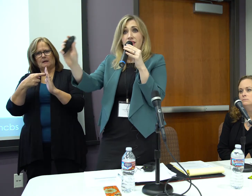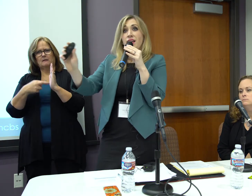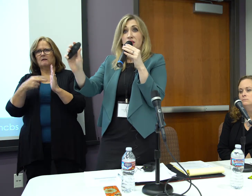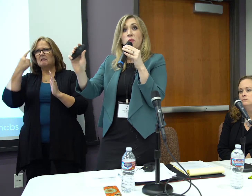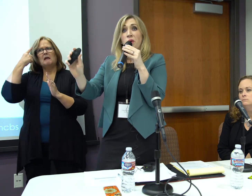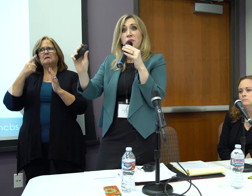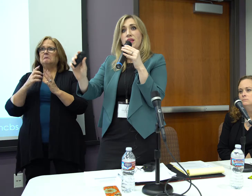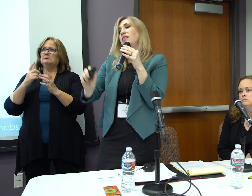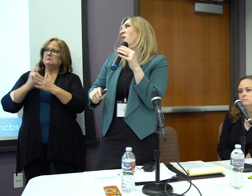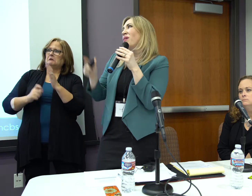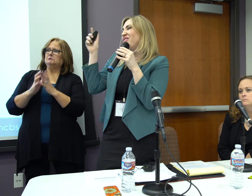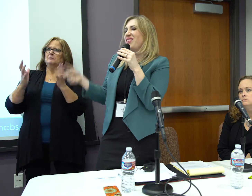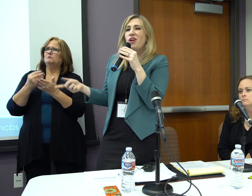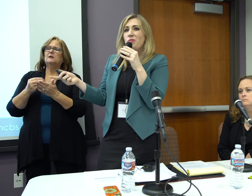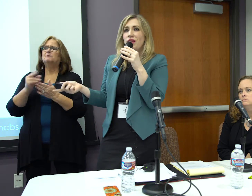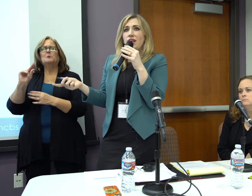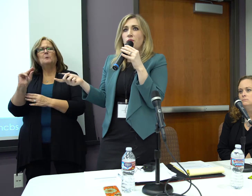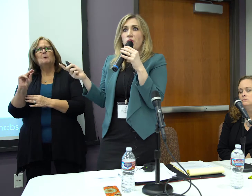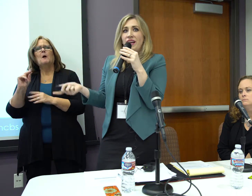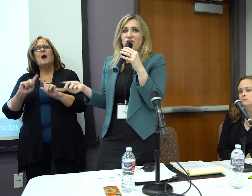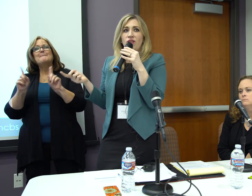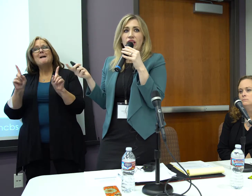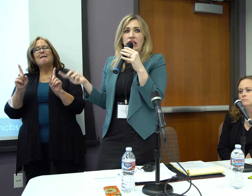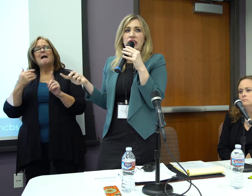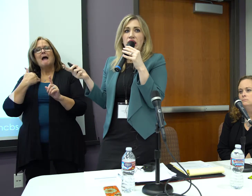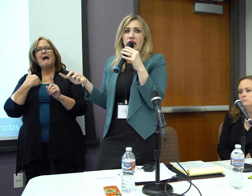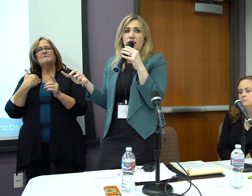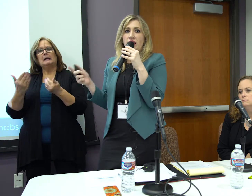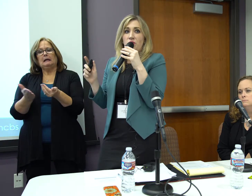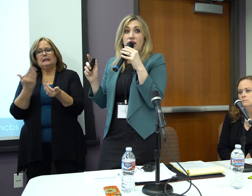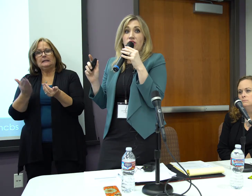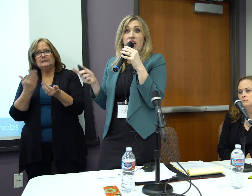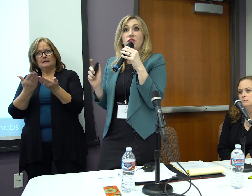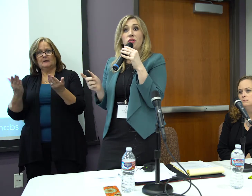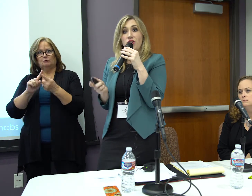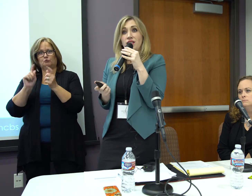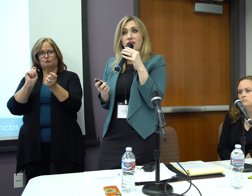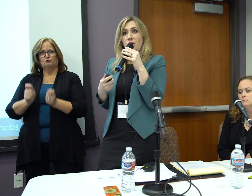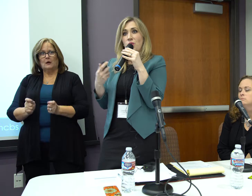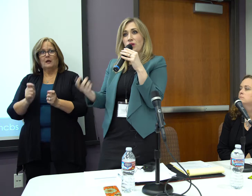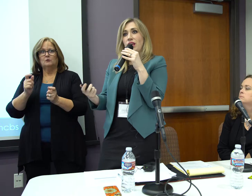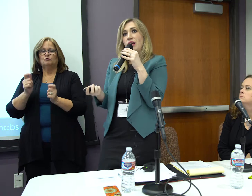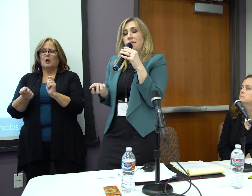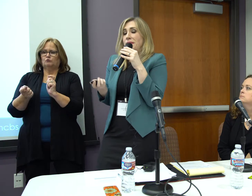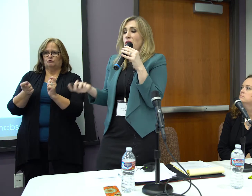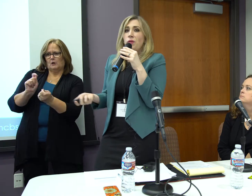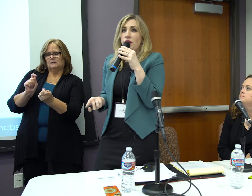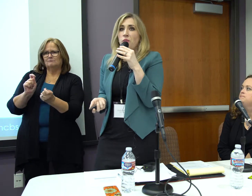And again, I think that's an important piece. But I also think there are really practical, easy things that could be changed or adjusted that would